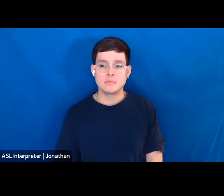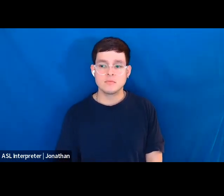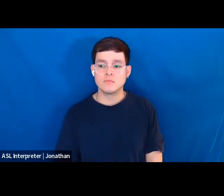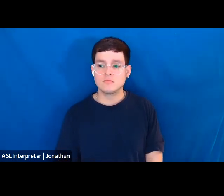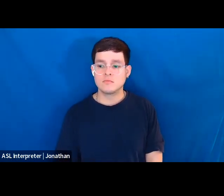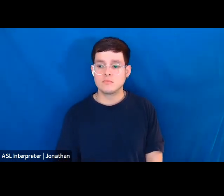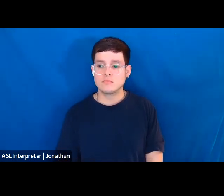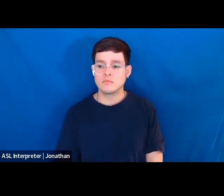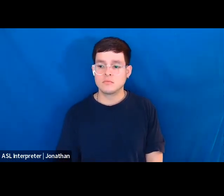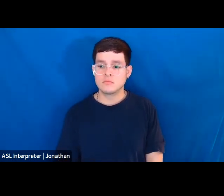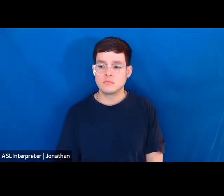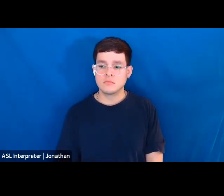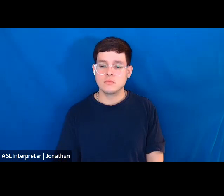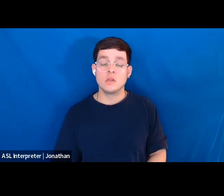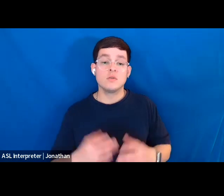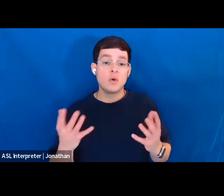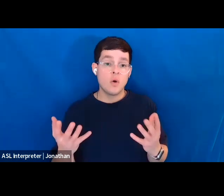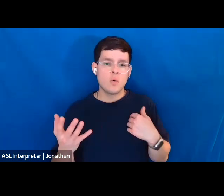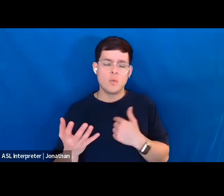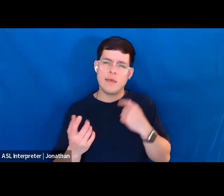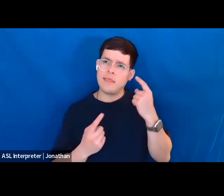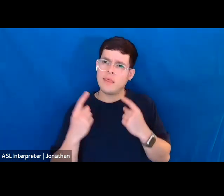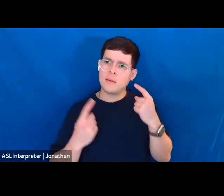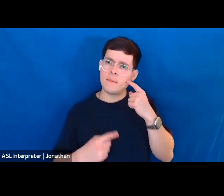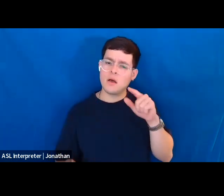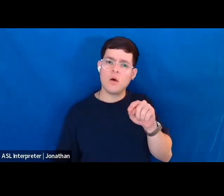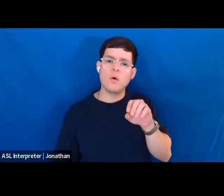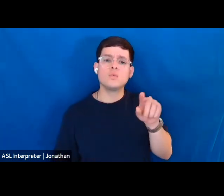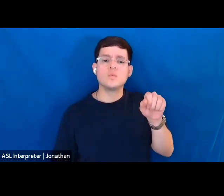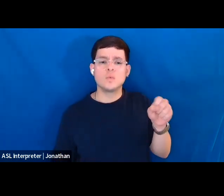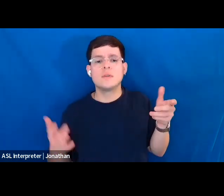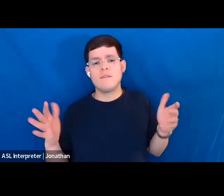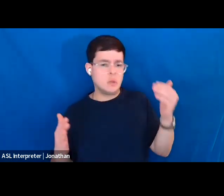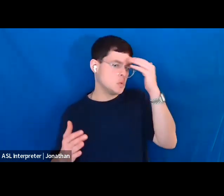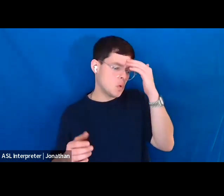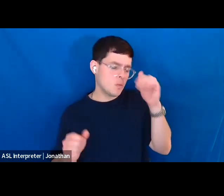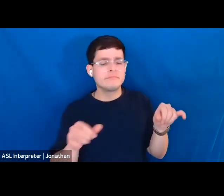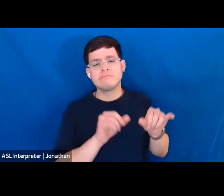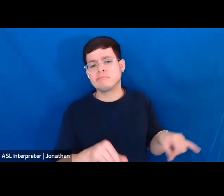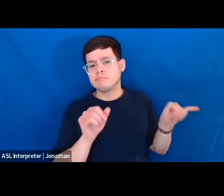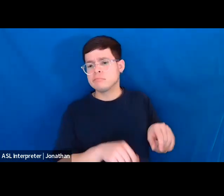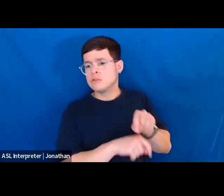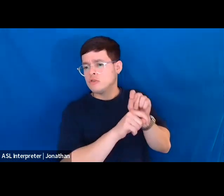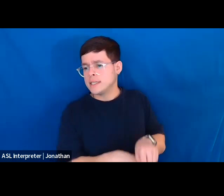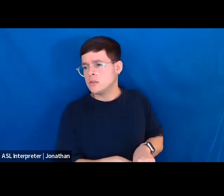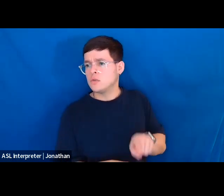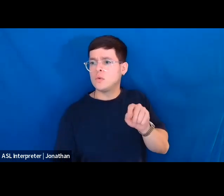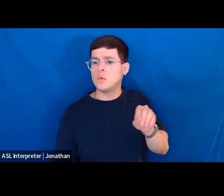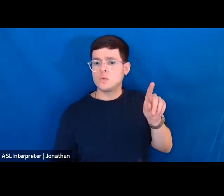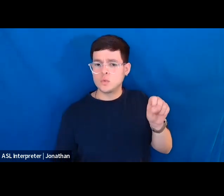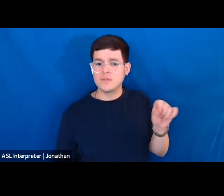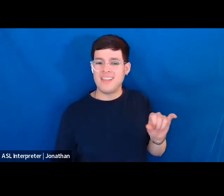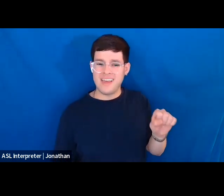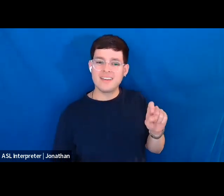So when we think about the tools, we know we'll start off with some very traditional tools, like Stephen